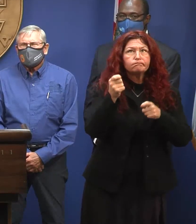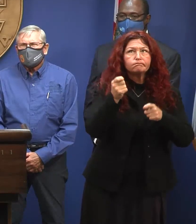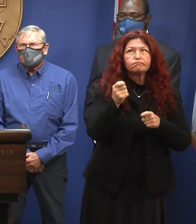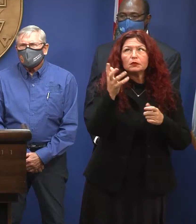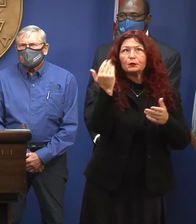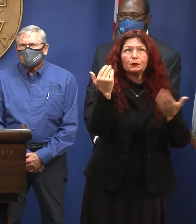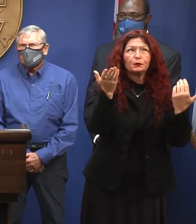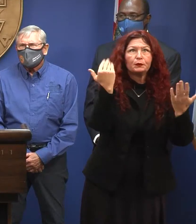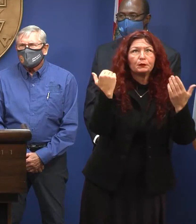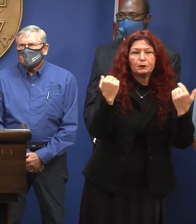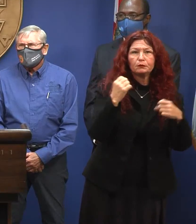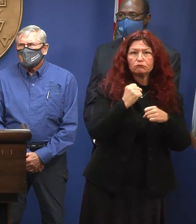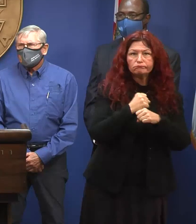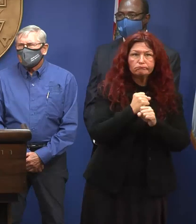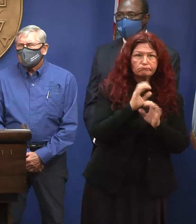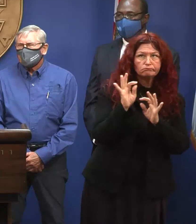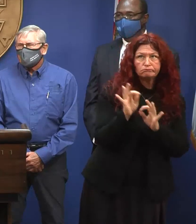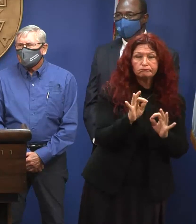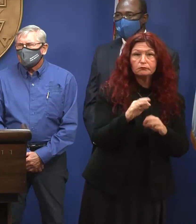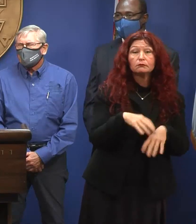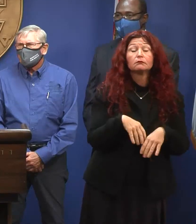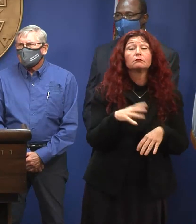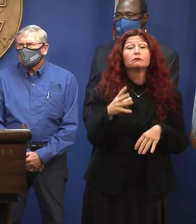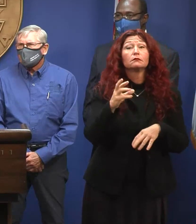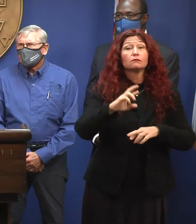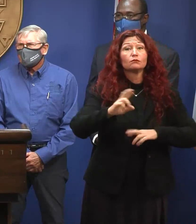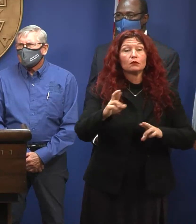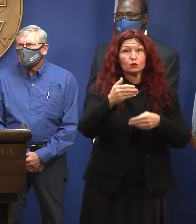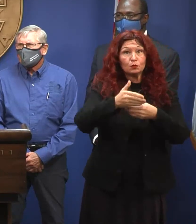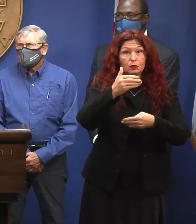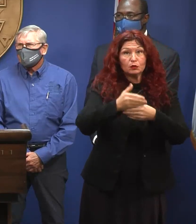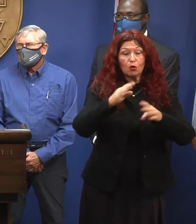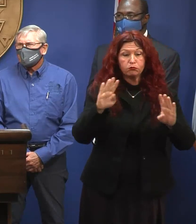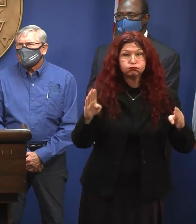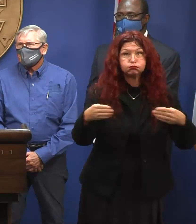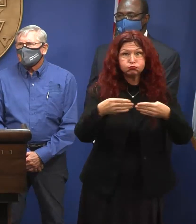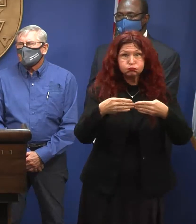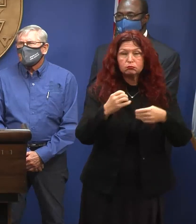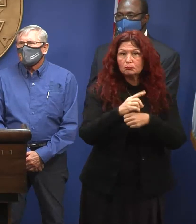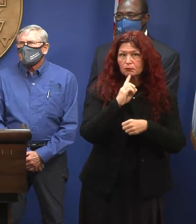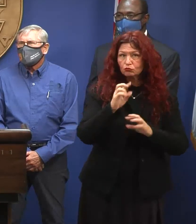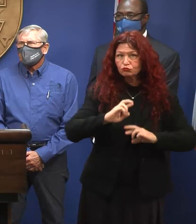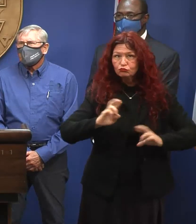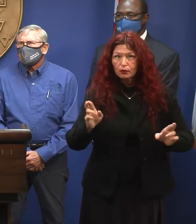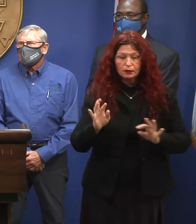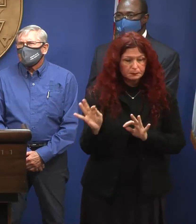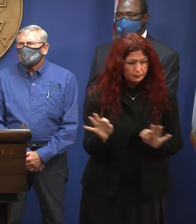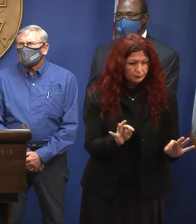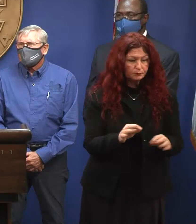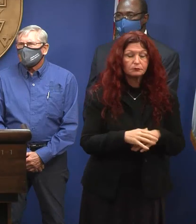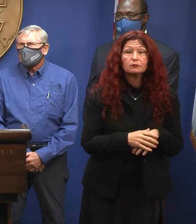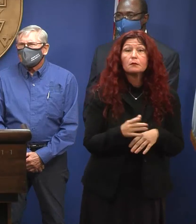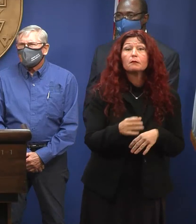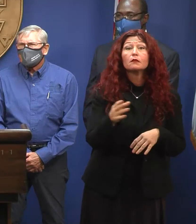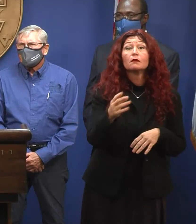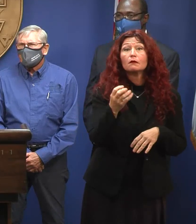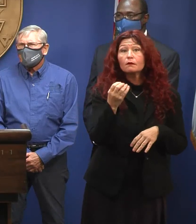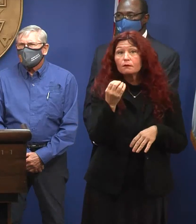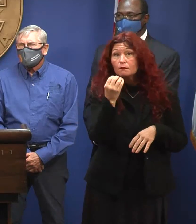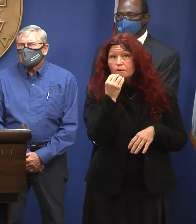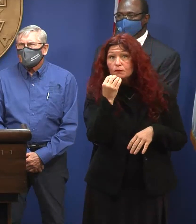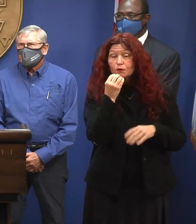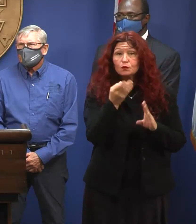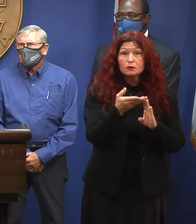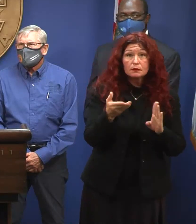your storm shutters. Don't wait. Have enough food and supplies on hand to keep your family safe